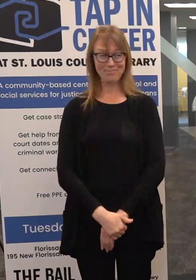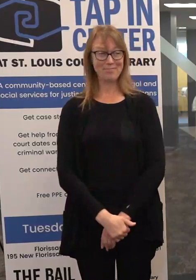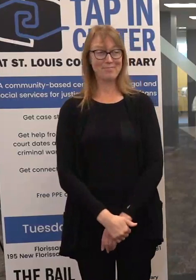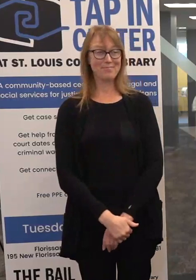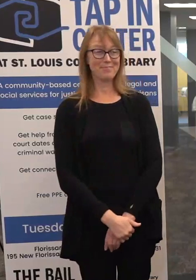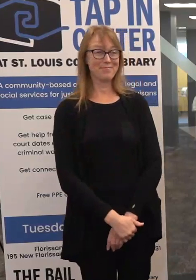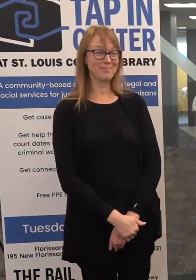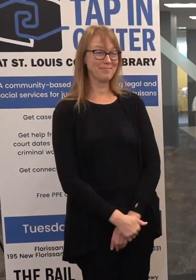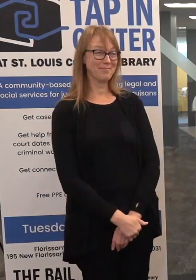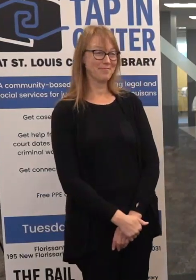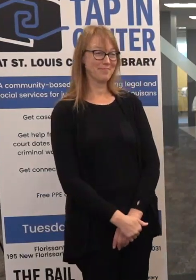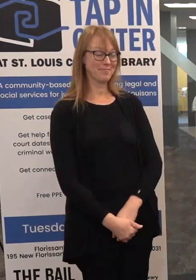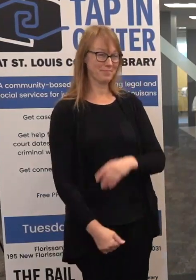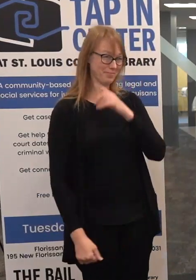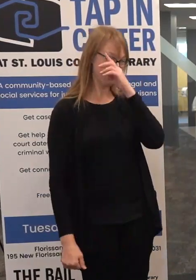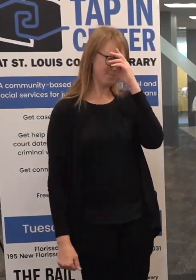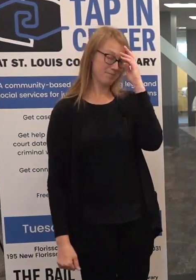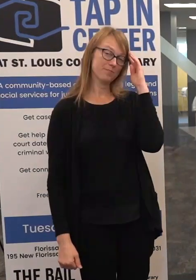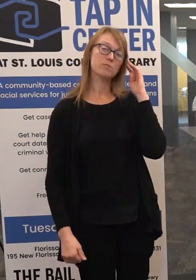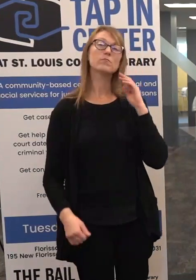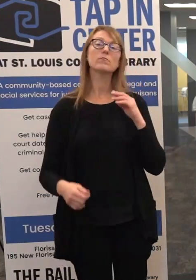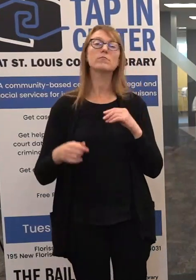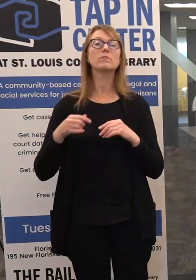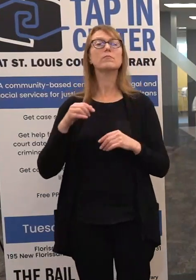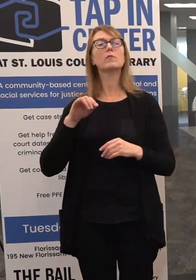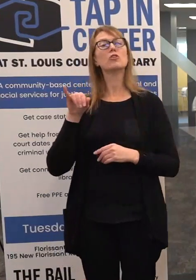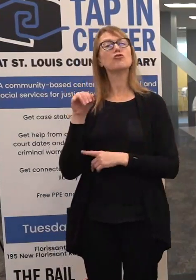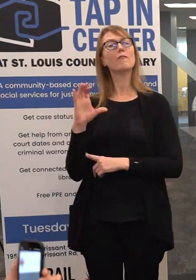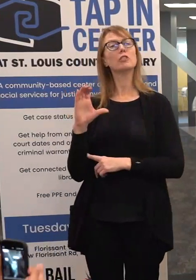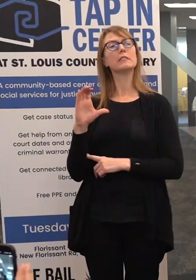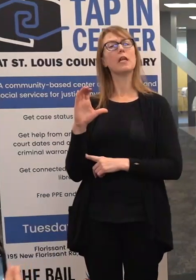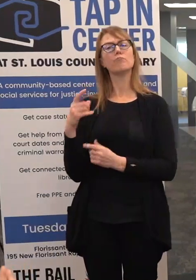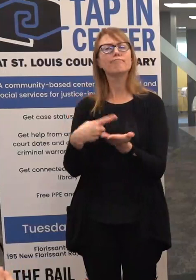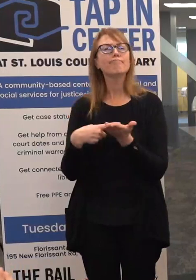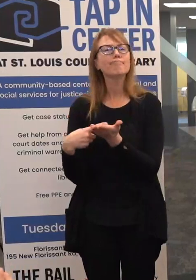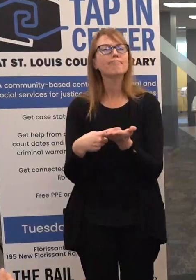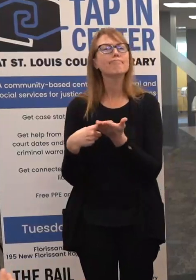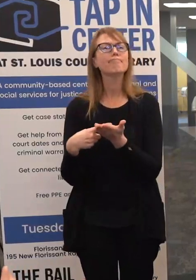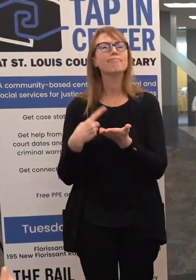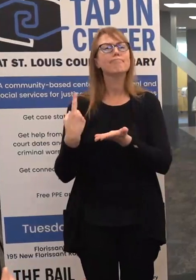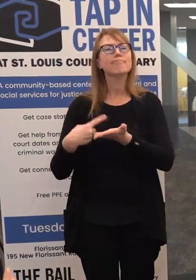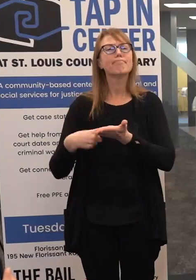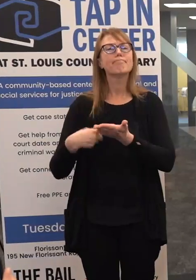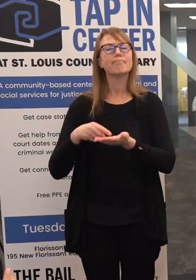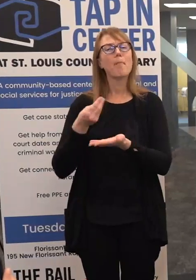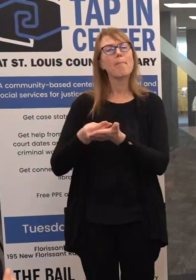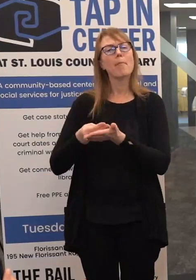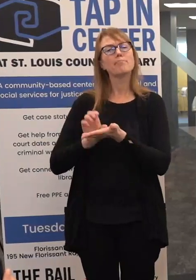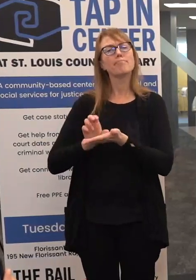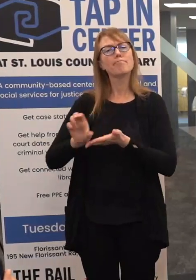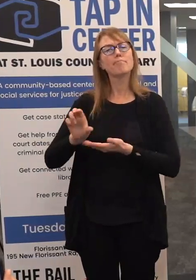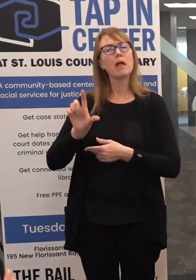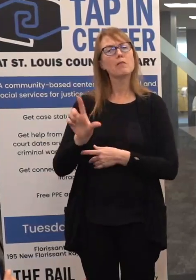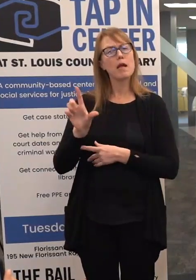Anyone? There's been some back and forth in Jefferson City about funding for libraries. Would that decision impact